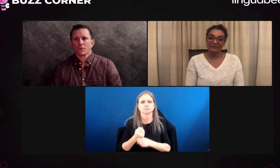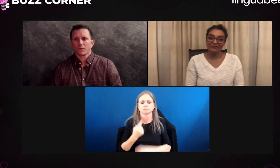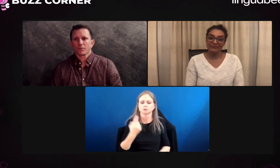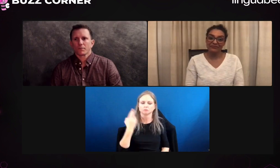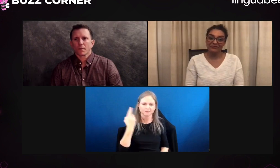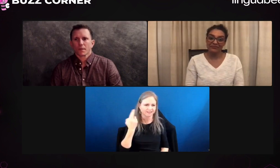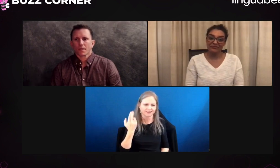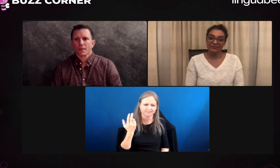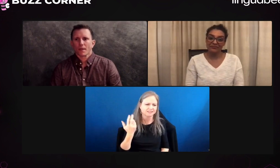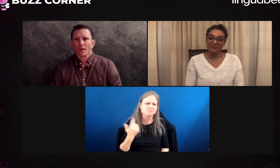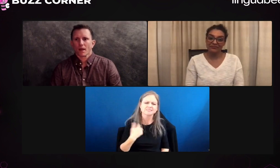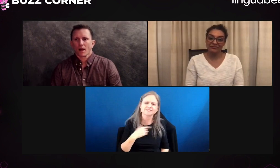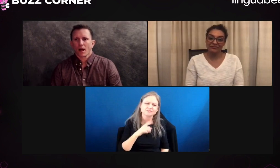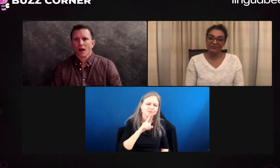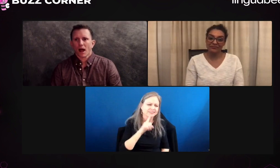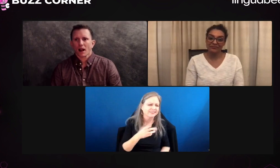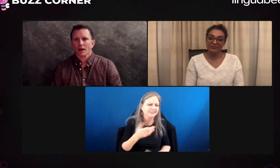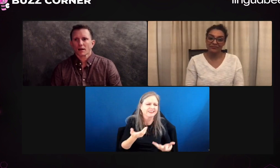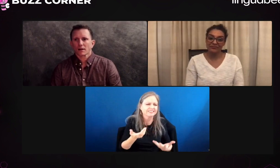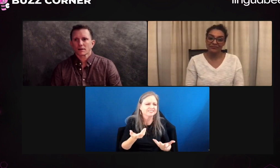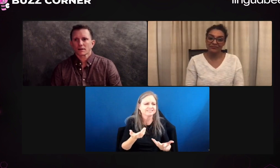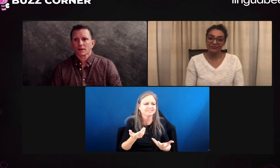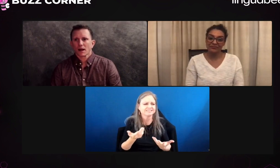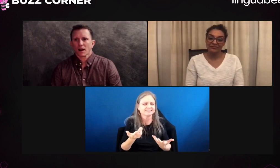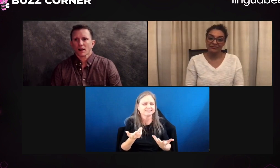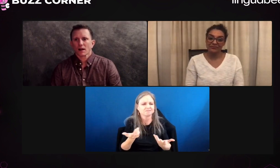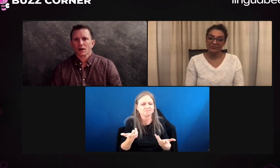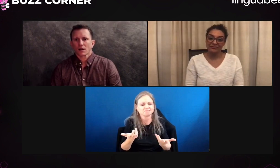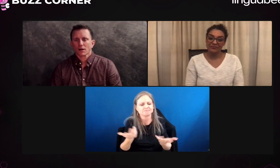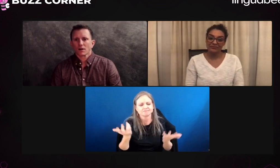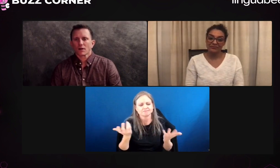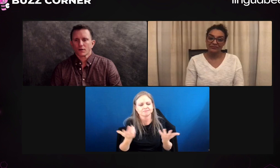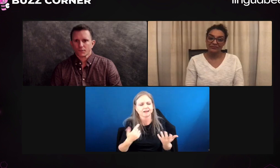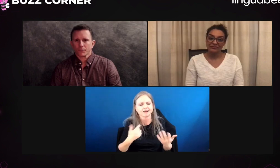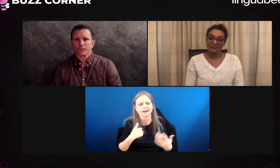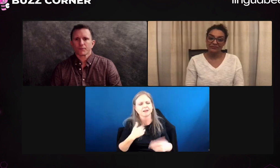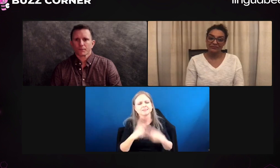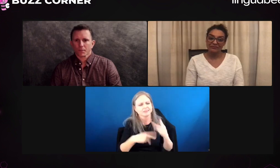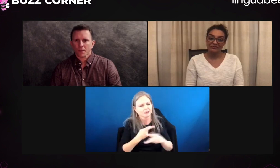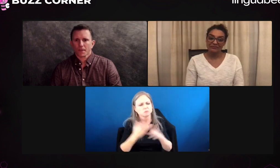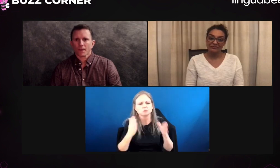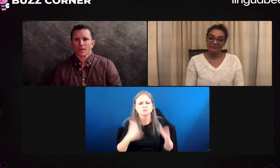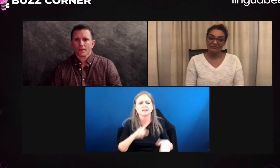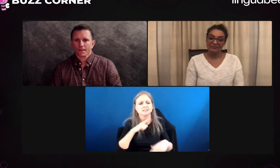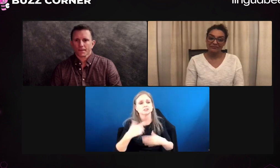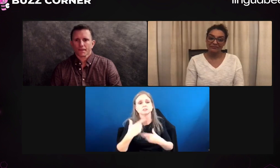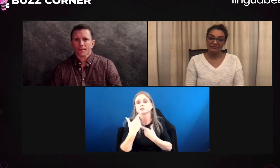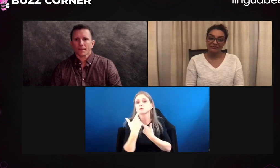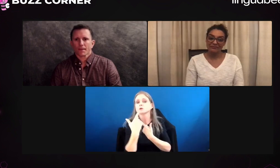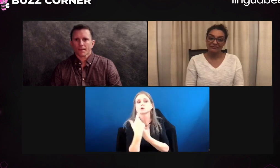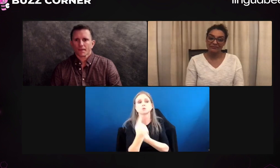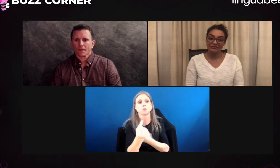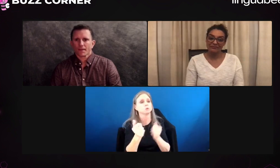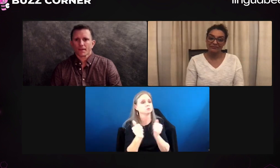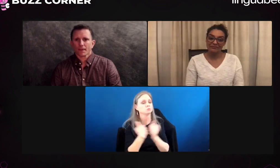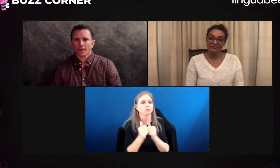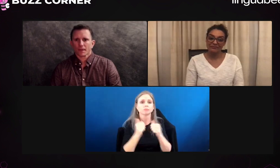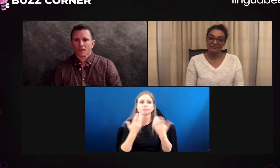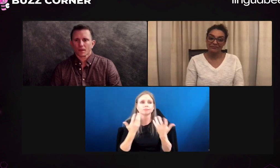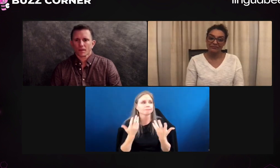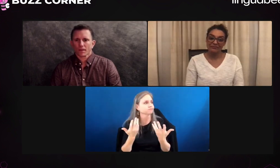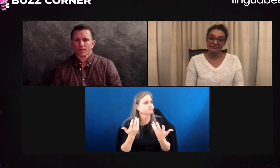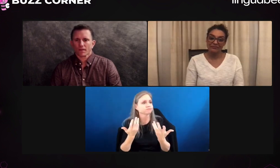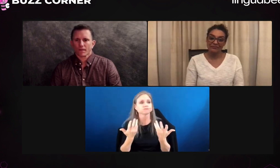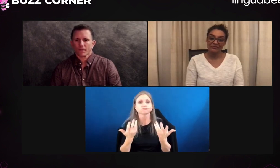passively accepting the representation from the interpreter. But that moment really made me realize that, and